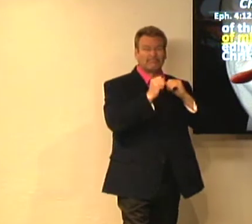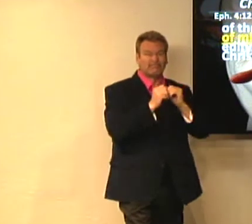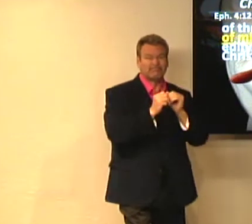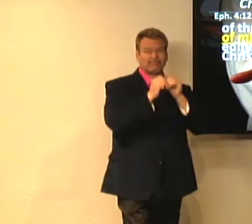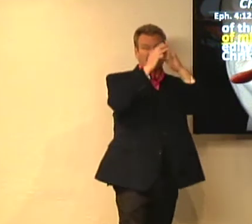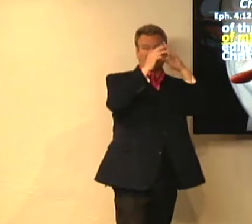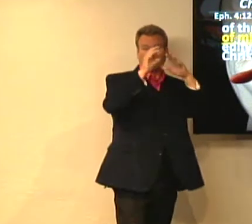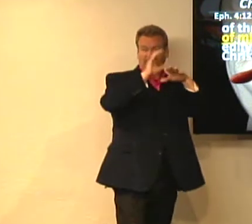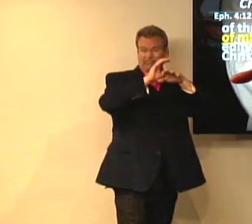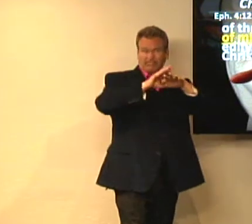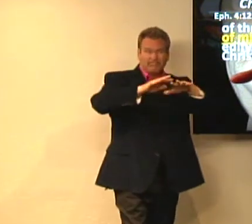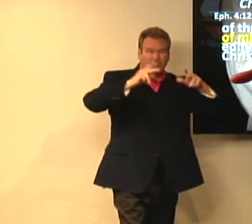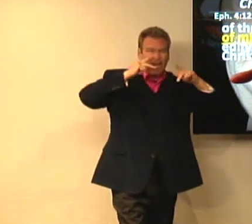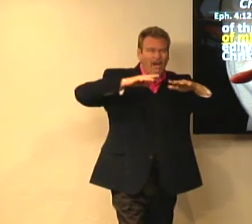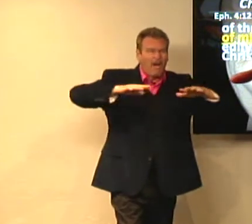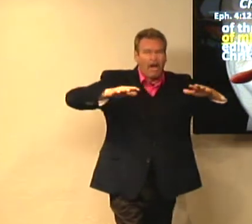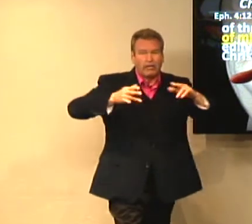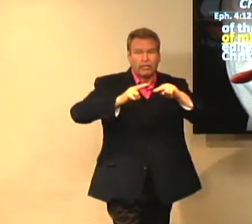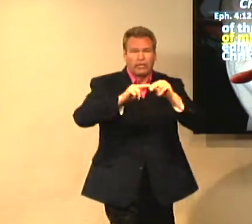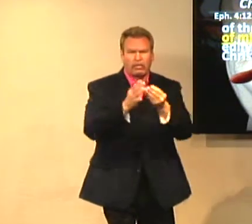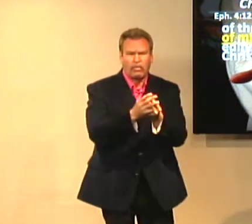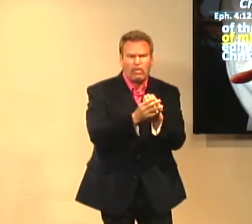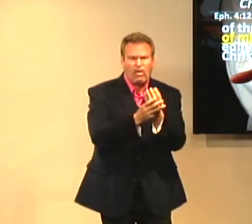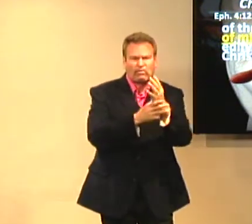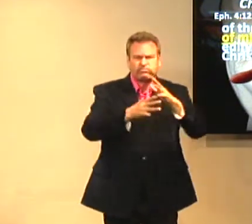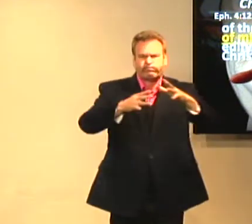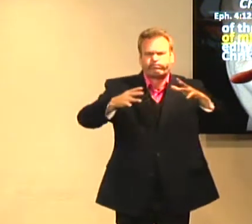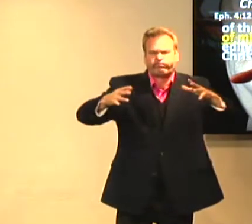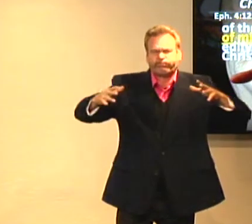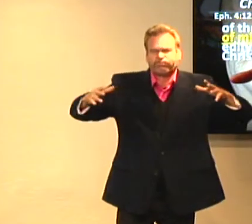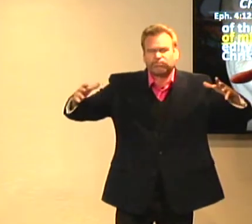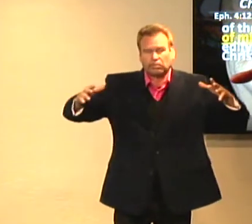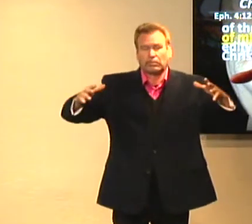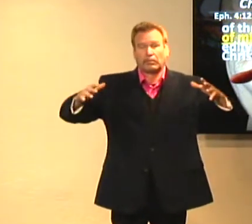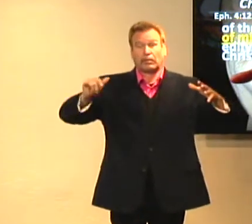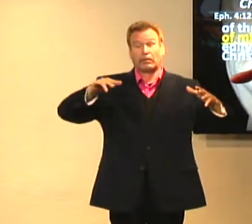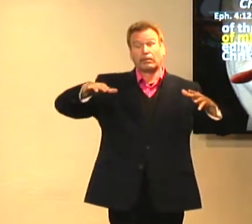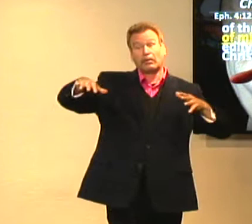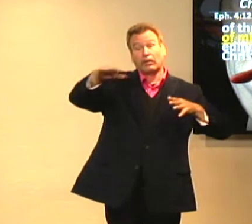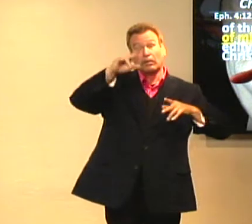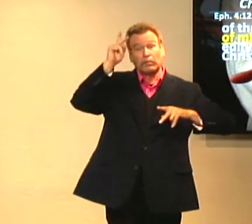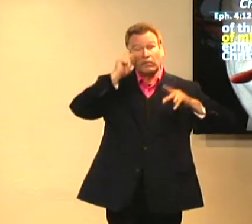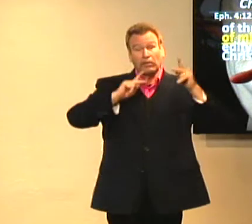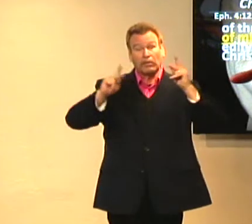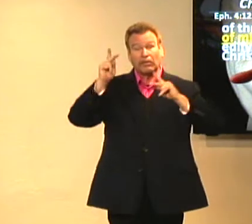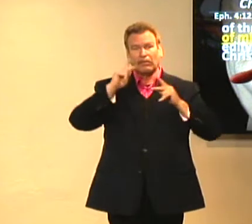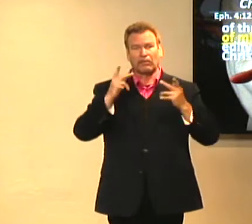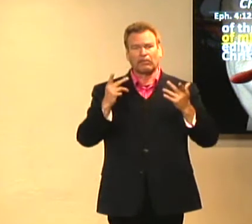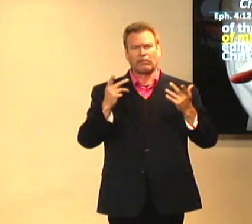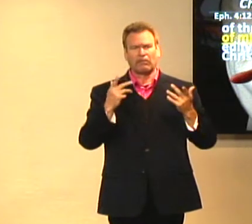about. So when the churches were established, and when they started to grow throughout the world in all of the area of